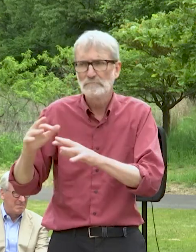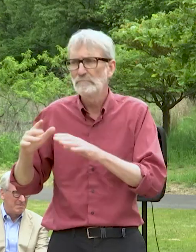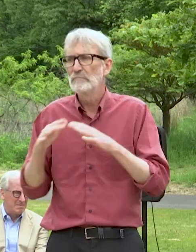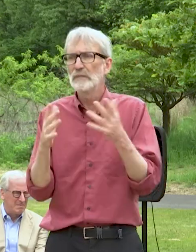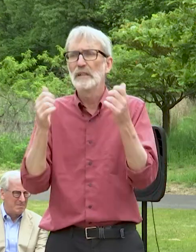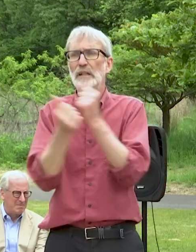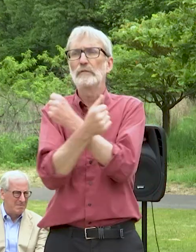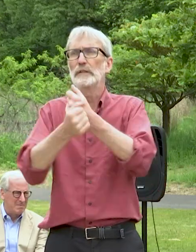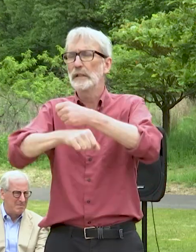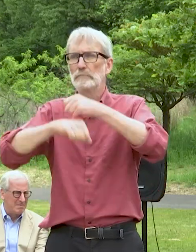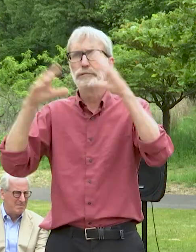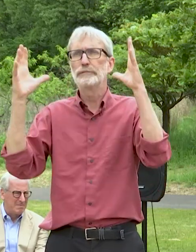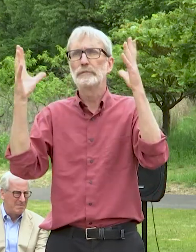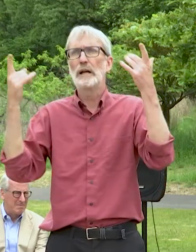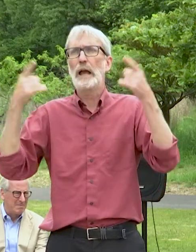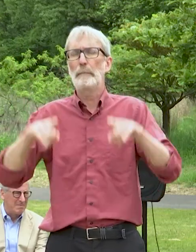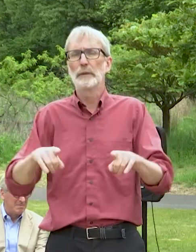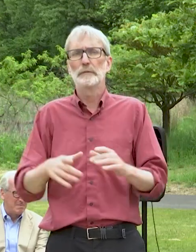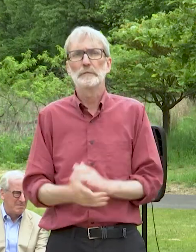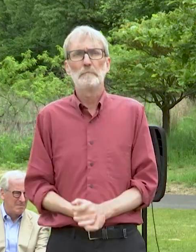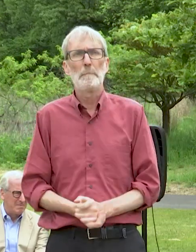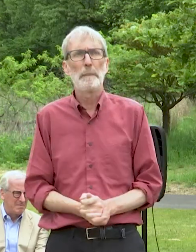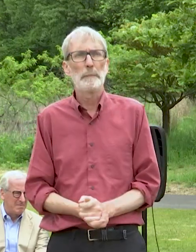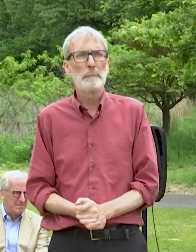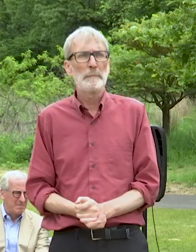this vision a reality.